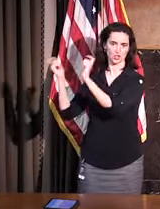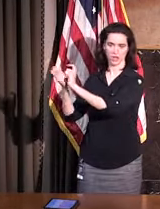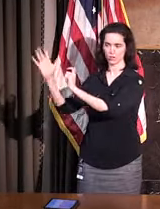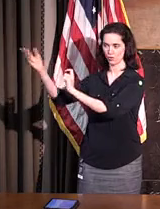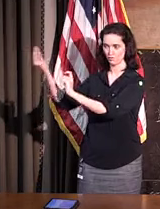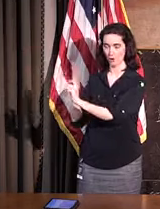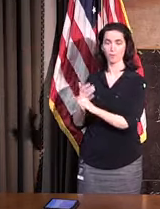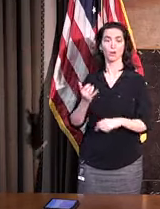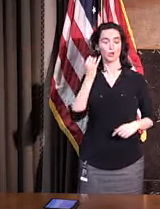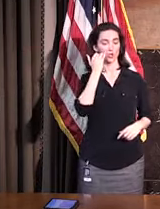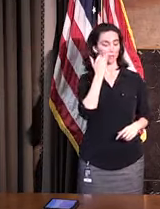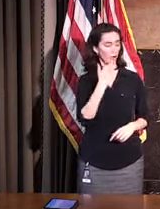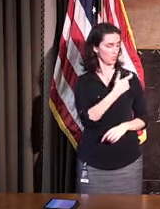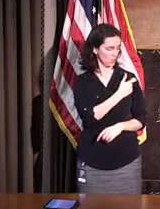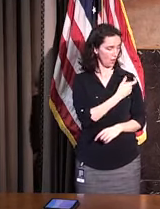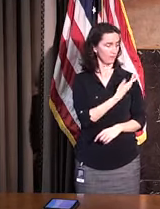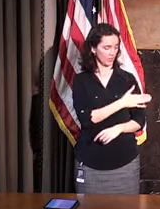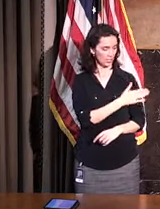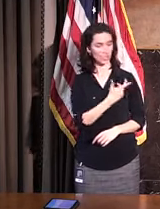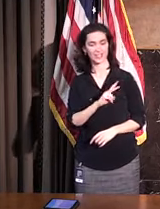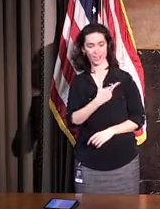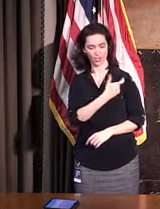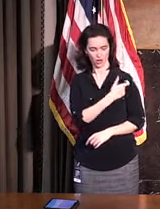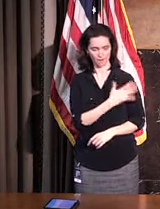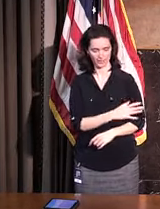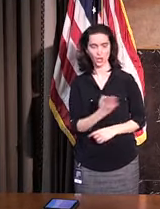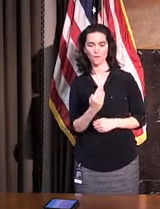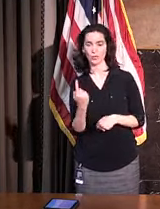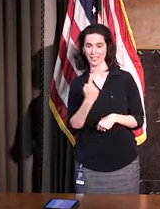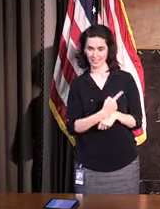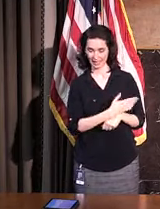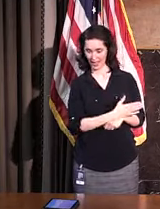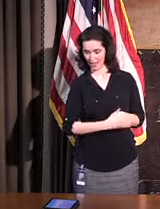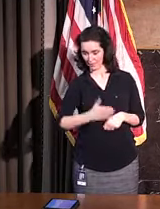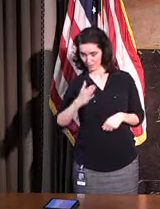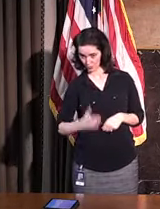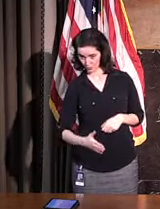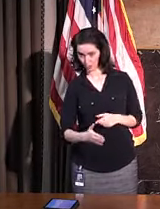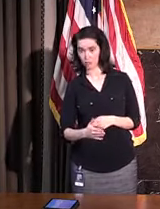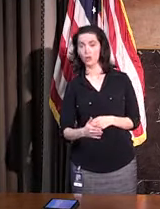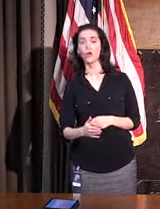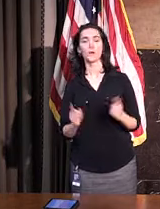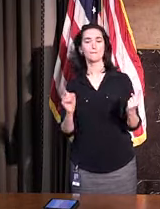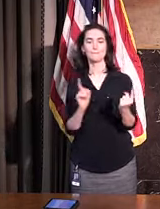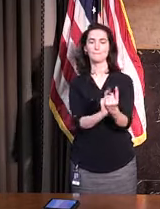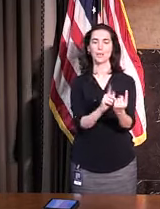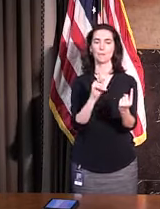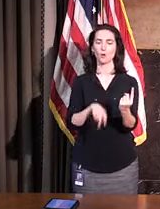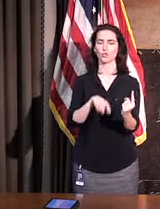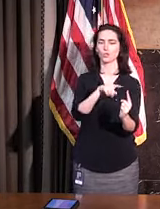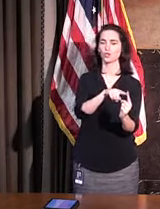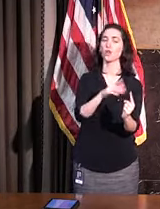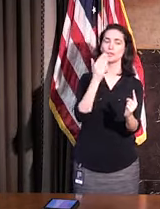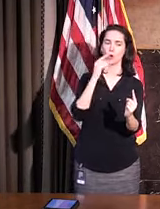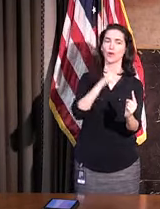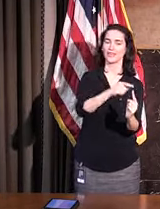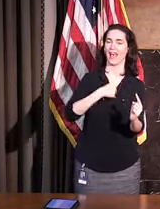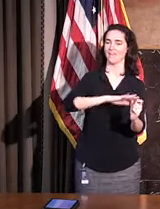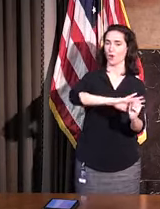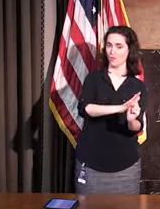out from that last or single dose, if you come in, if you're a close contact with a known case, you do not need to